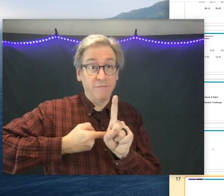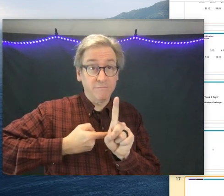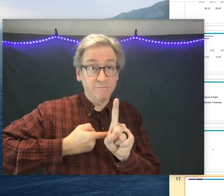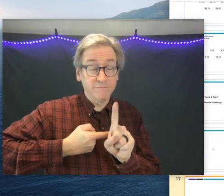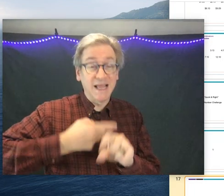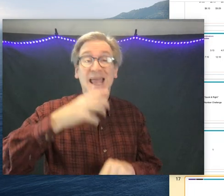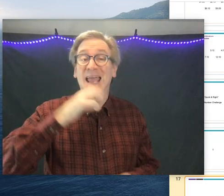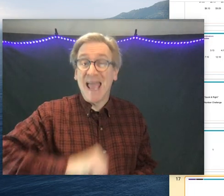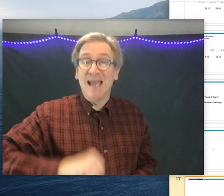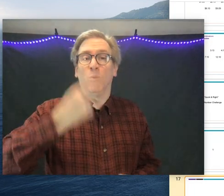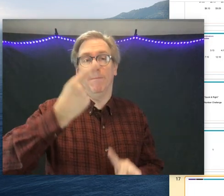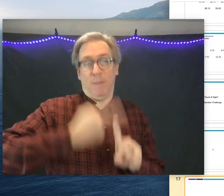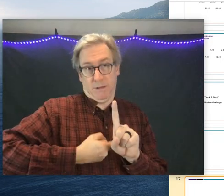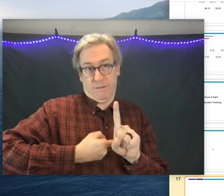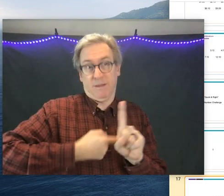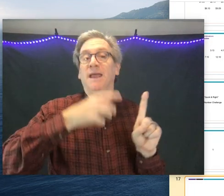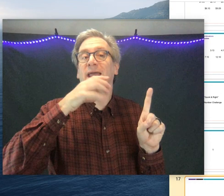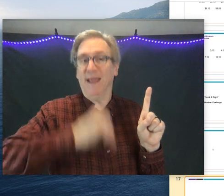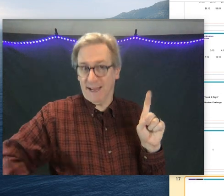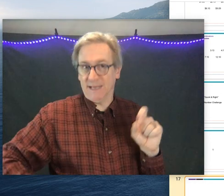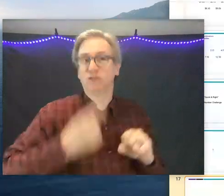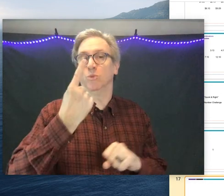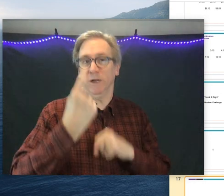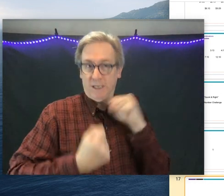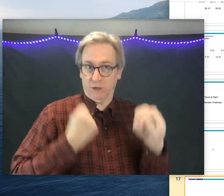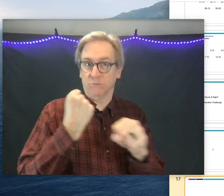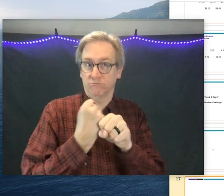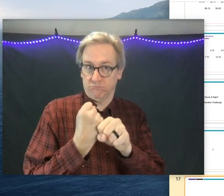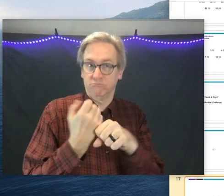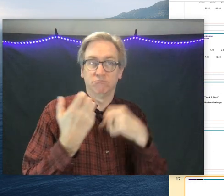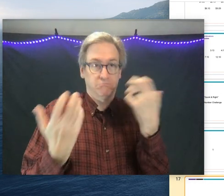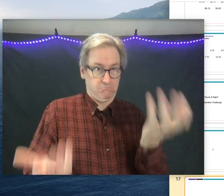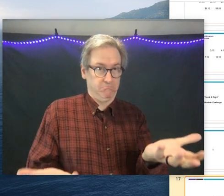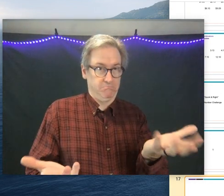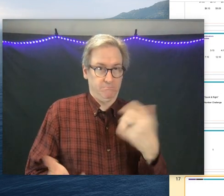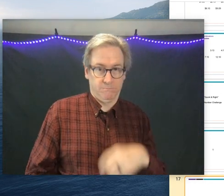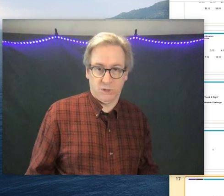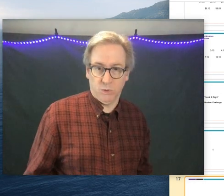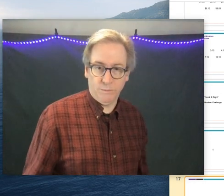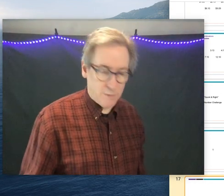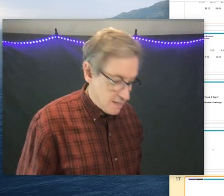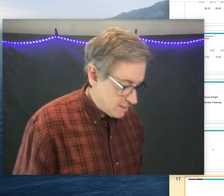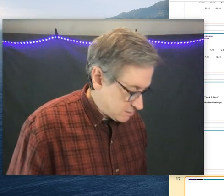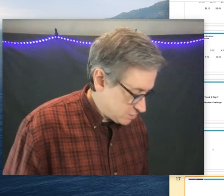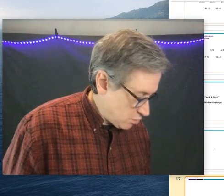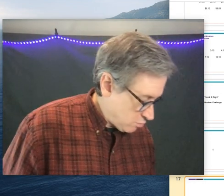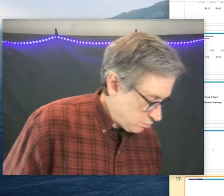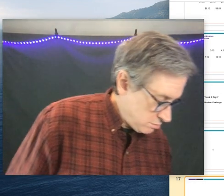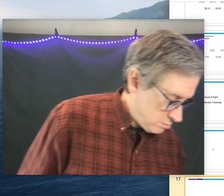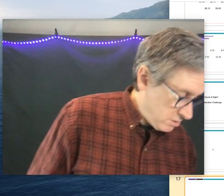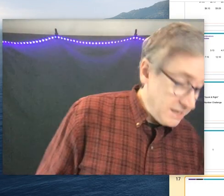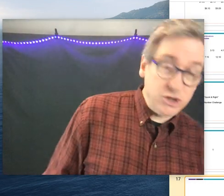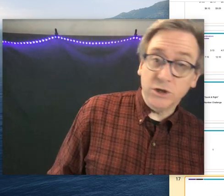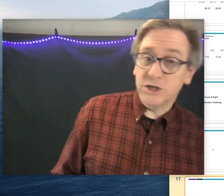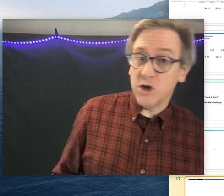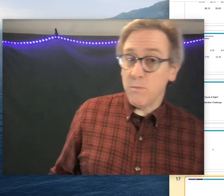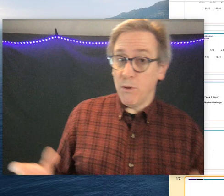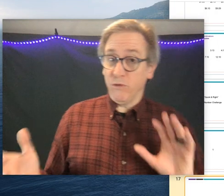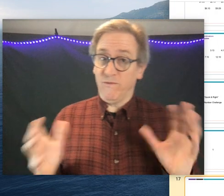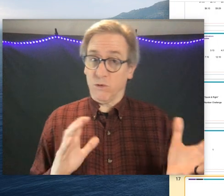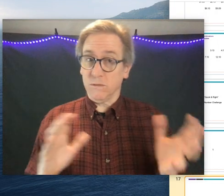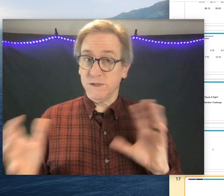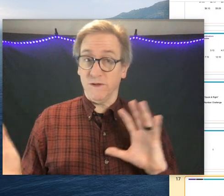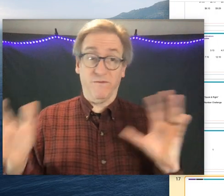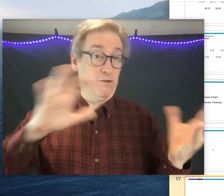month. 1 month. Age 1 year. Cool. So it's good to know